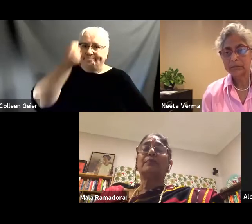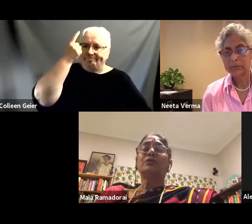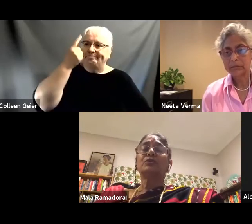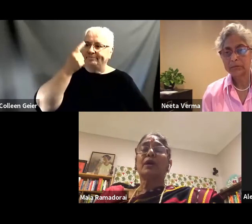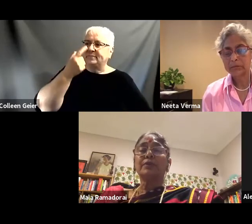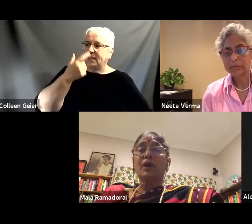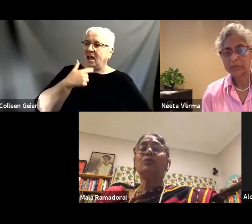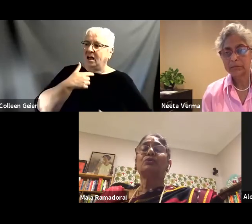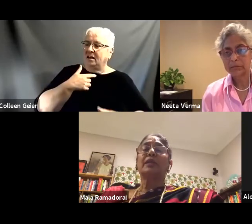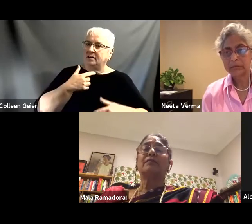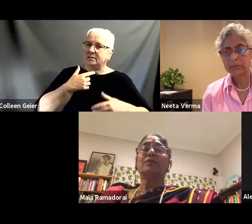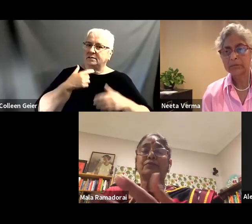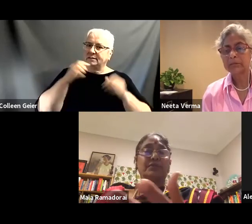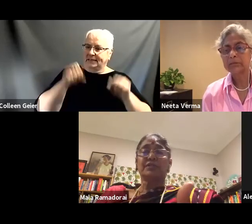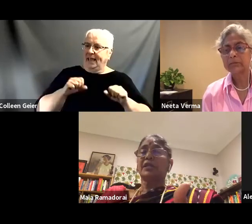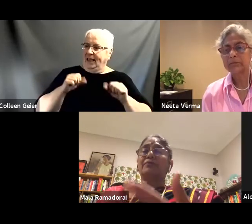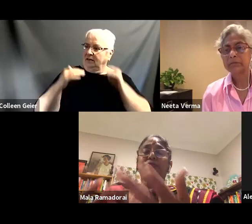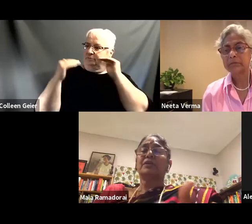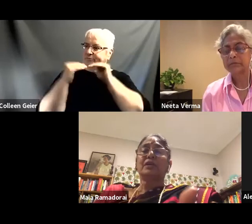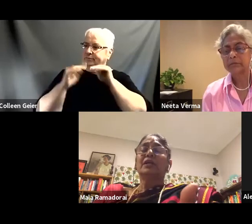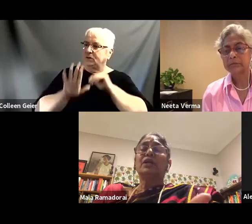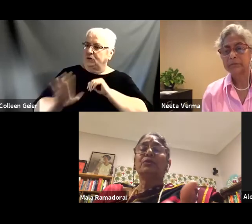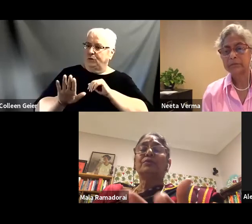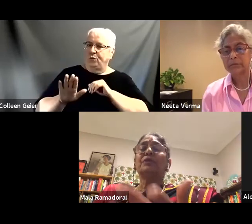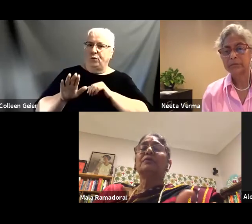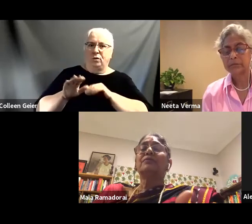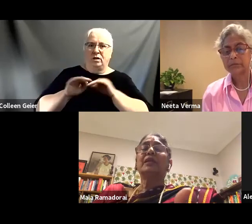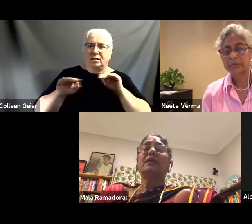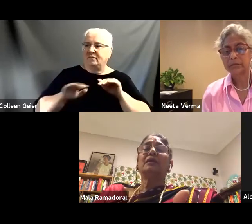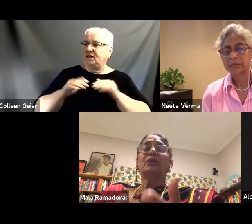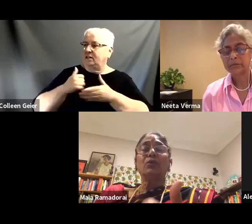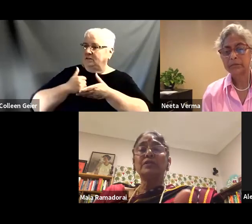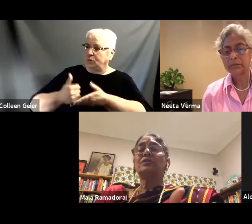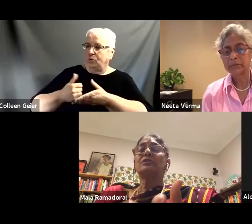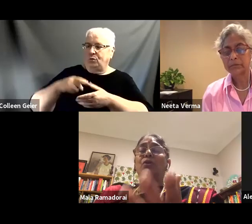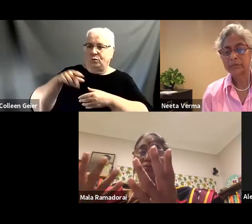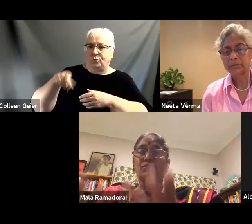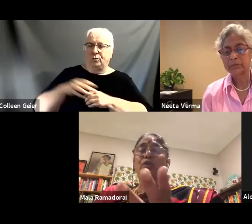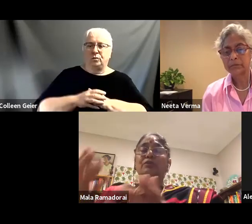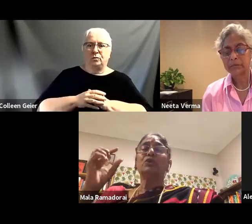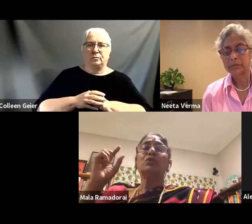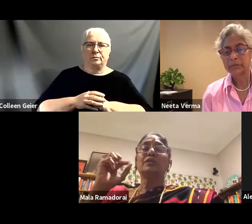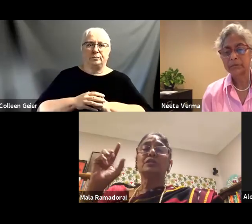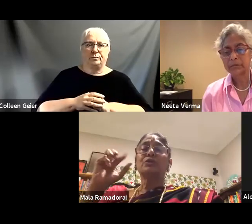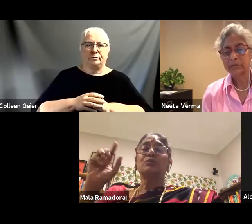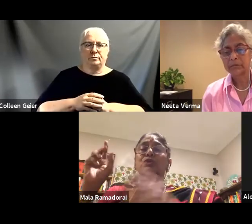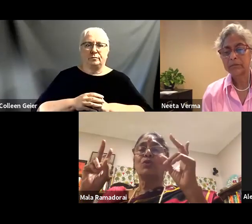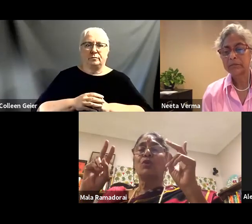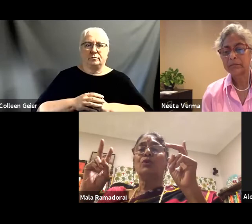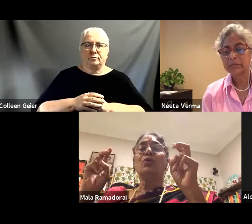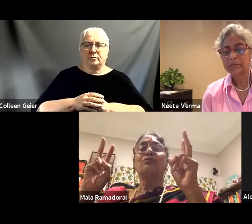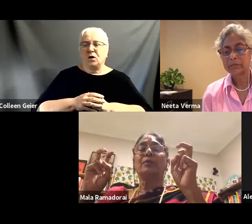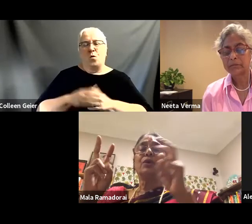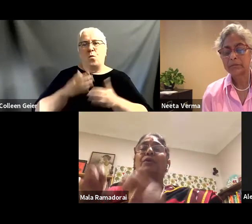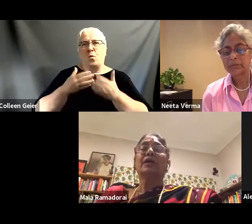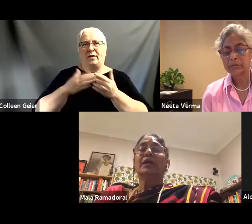you are able to come down to the level of the first time, the very lowest, or whatever you consider to be